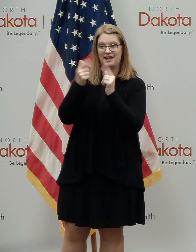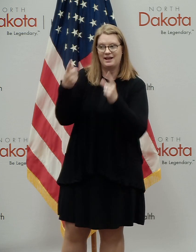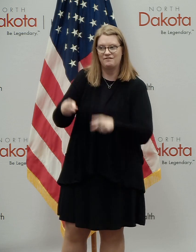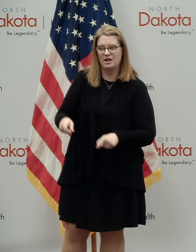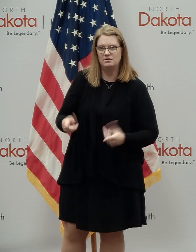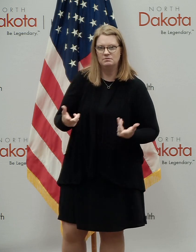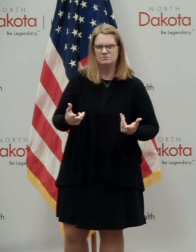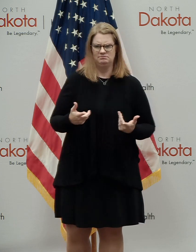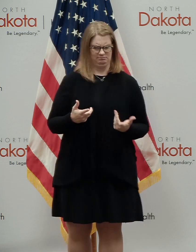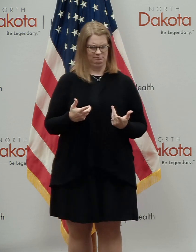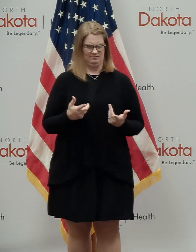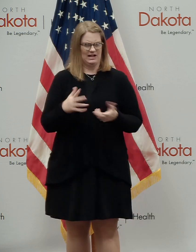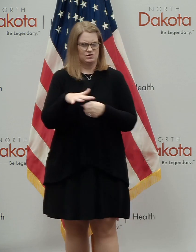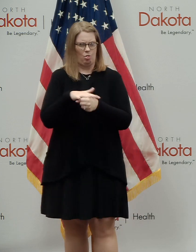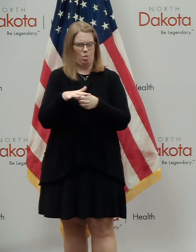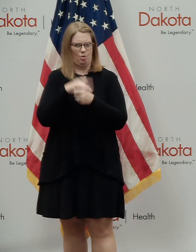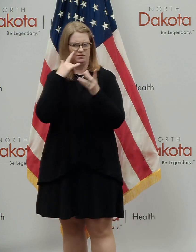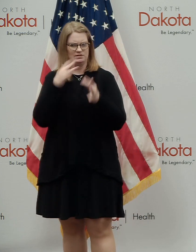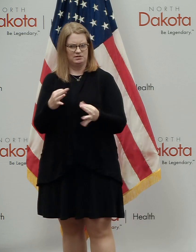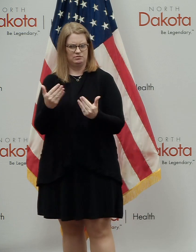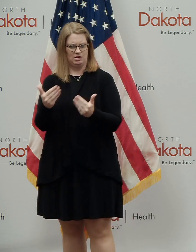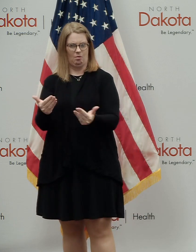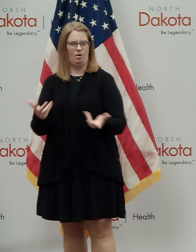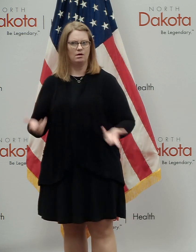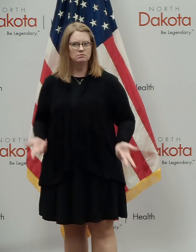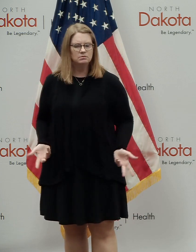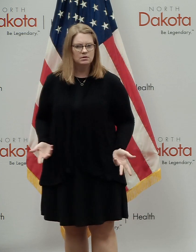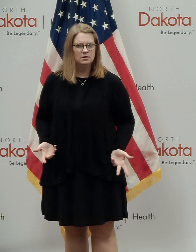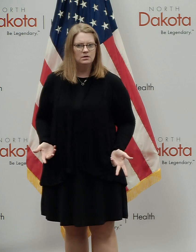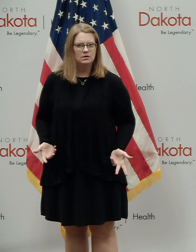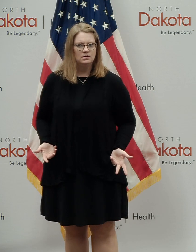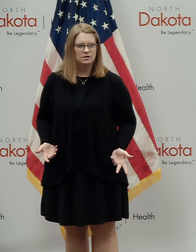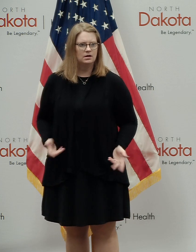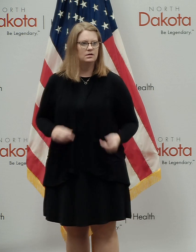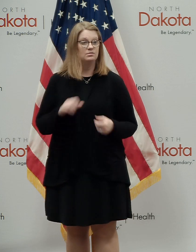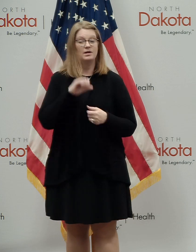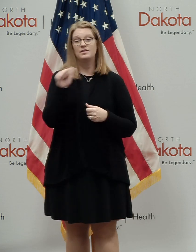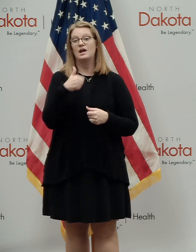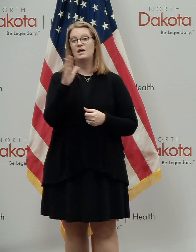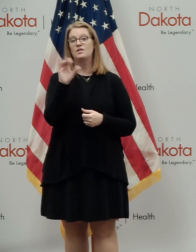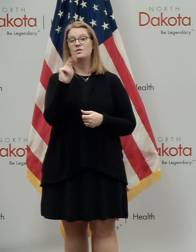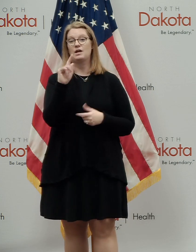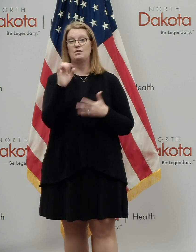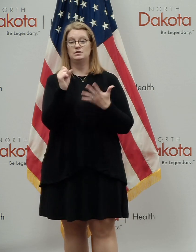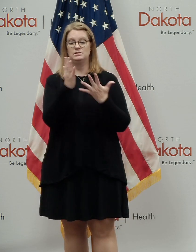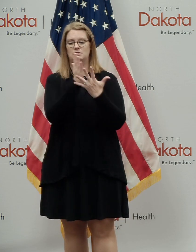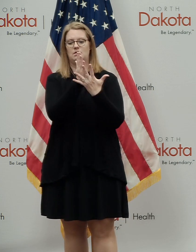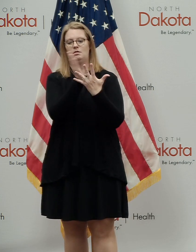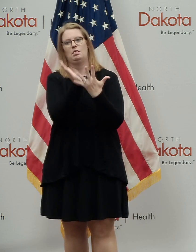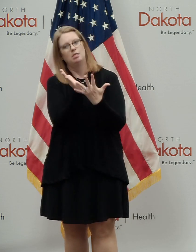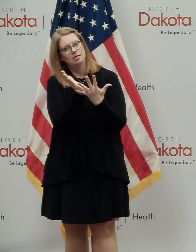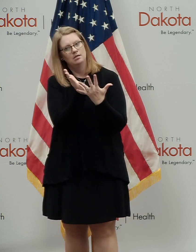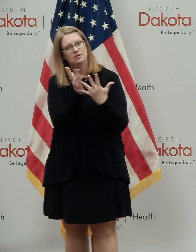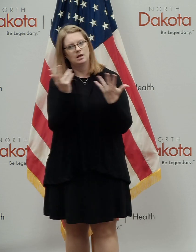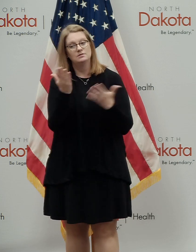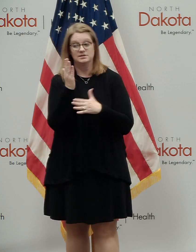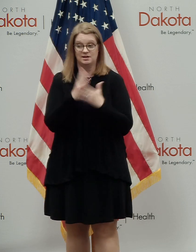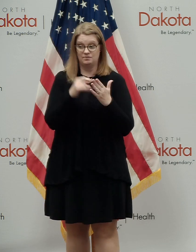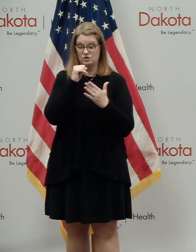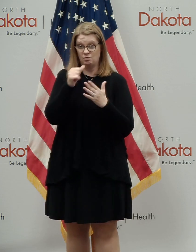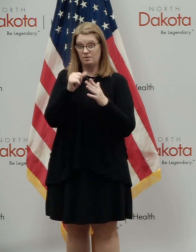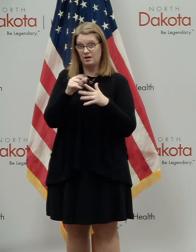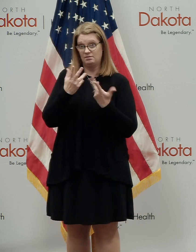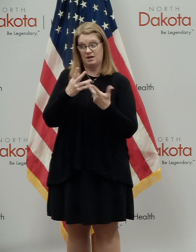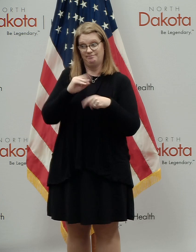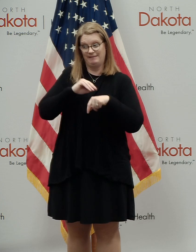Those are local decisions that could be made. But they don't need to be, as we saw, we've got other counties that are moving the way. Some of these things don't need to be applied statewide,